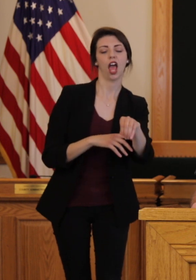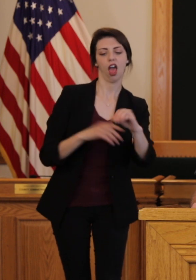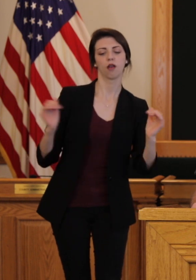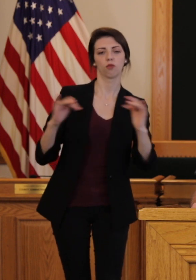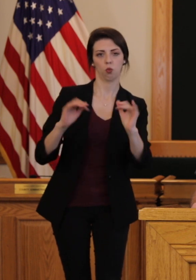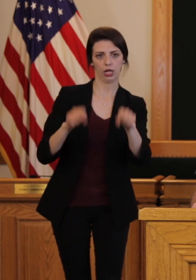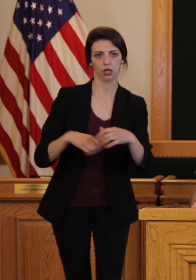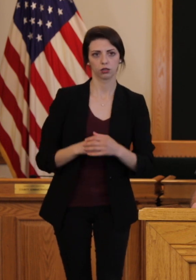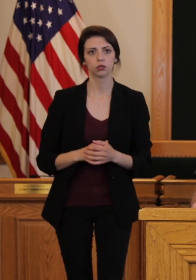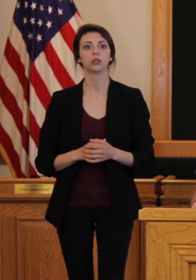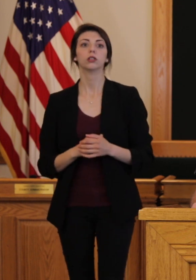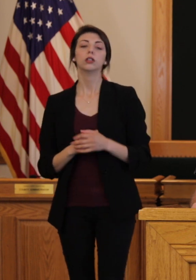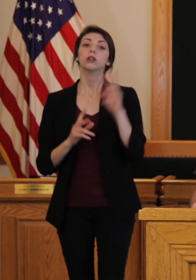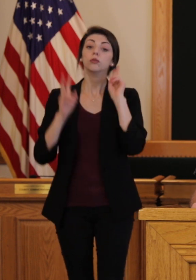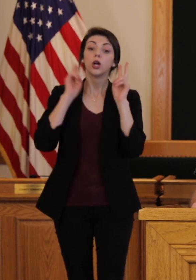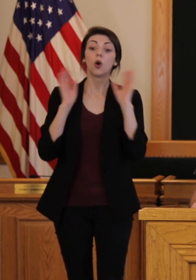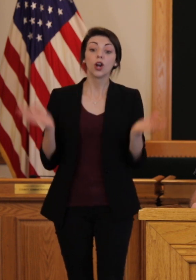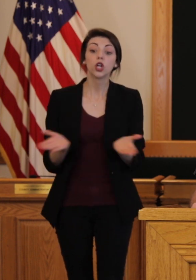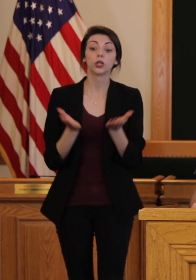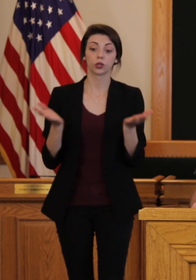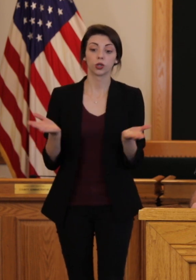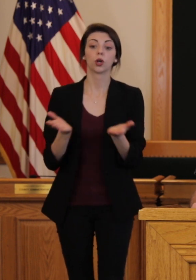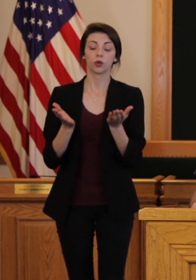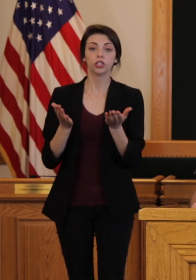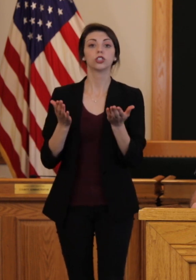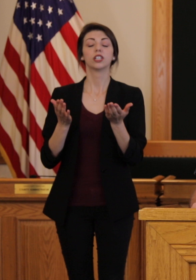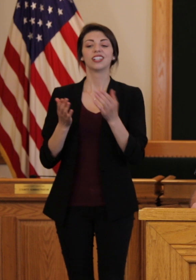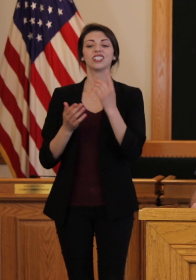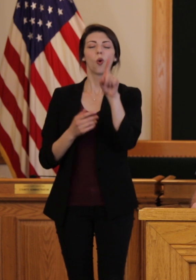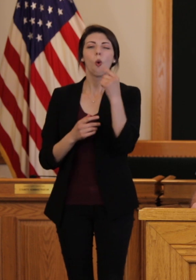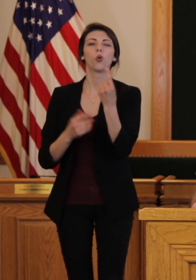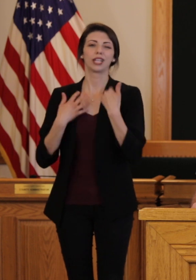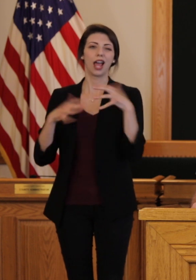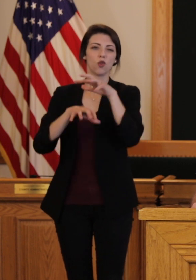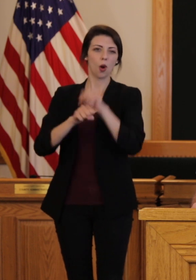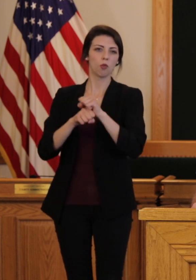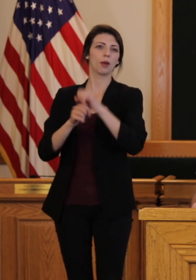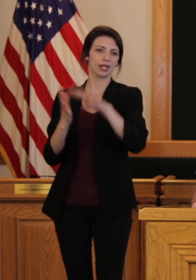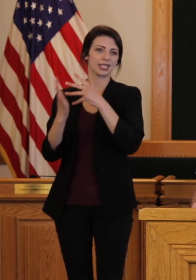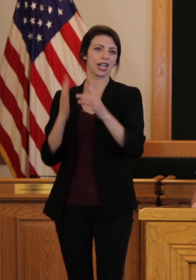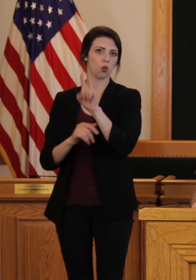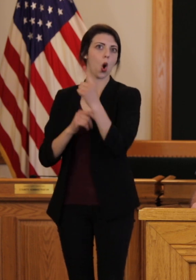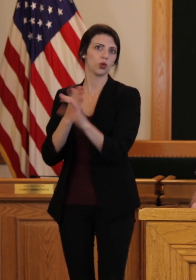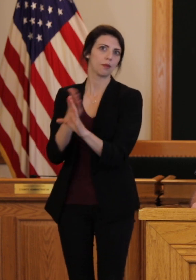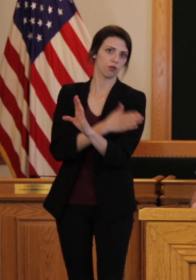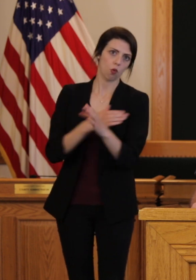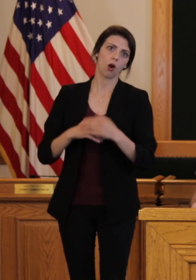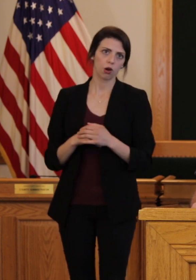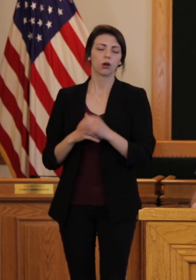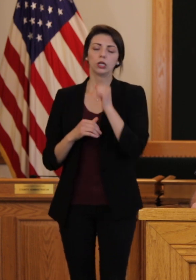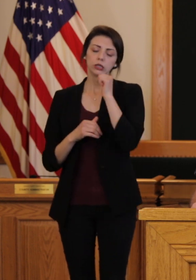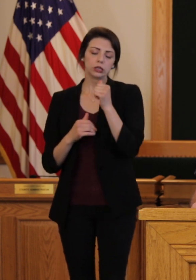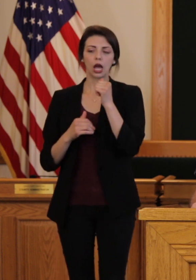salons and barbershops are encouraged to limit walk-in customers and implement by appointment only scheduling. Before they make an appointment,